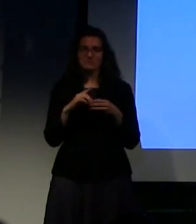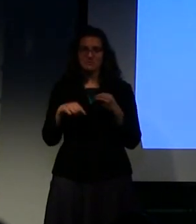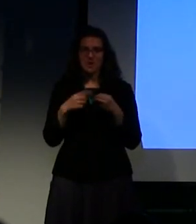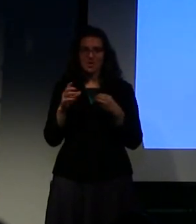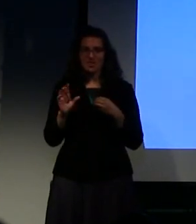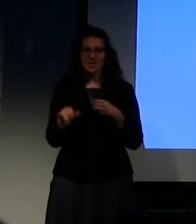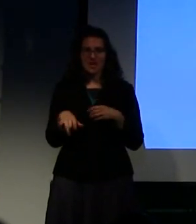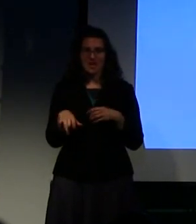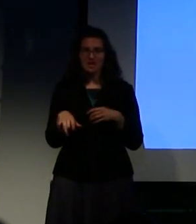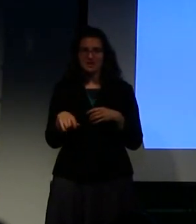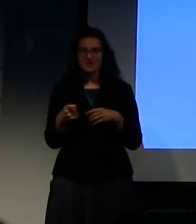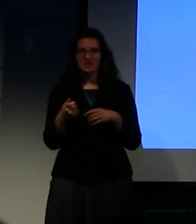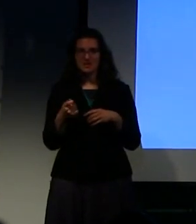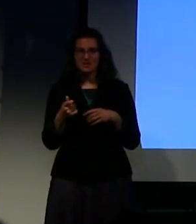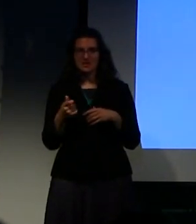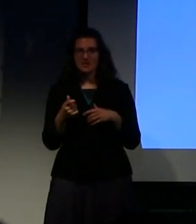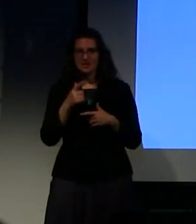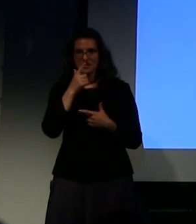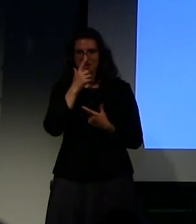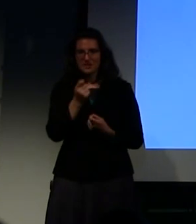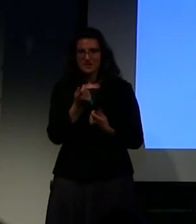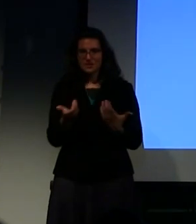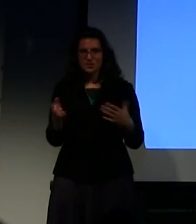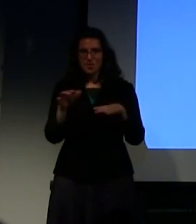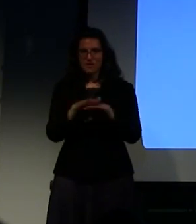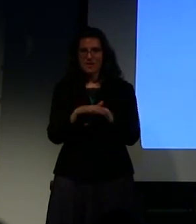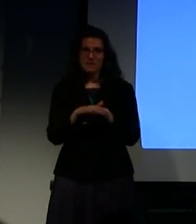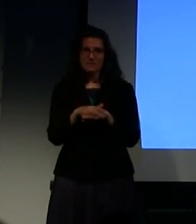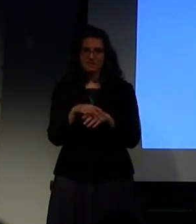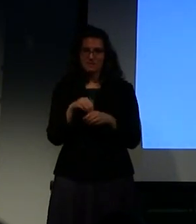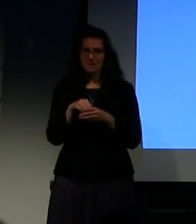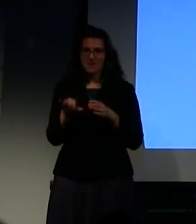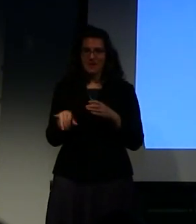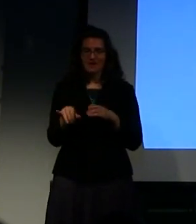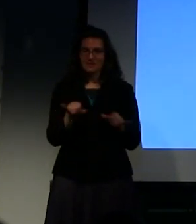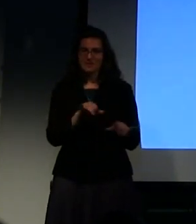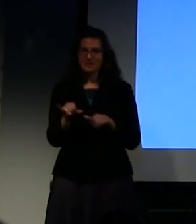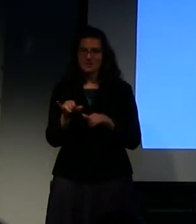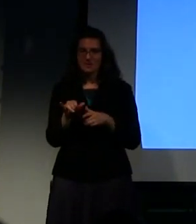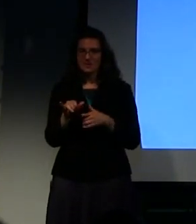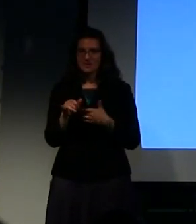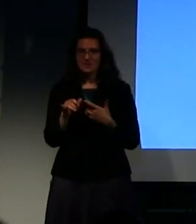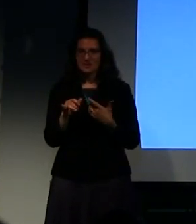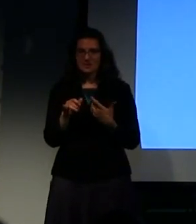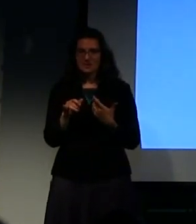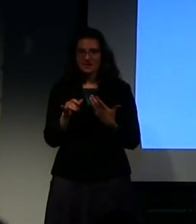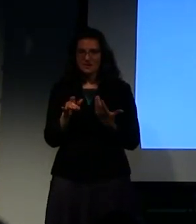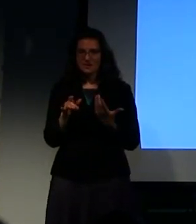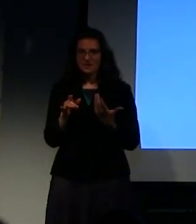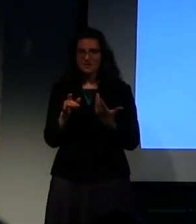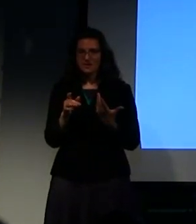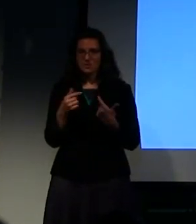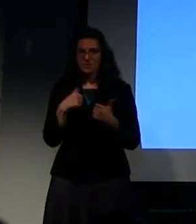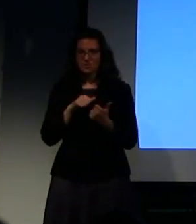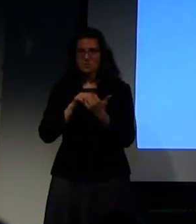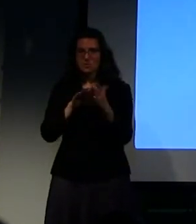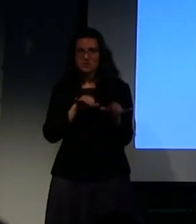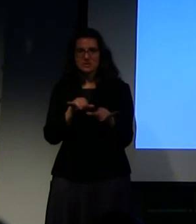There's an overlap and a similarity to what we do, but we approach it a very different way. We got in a very different